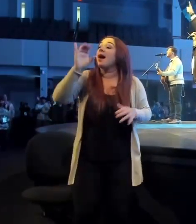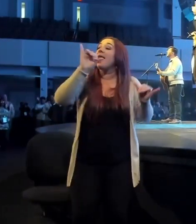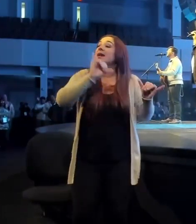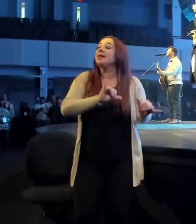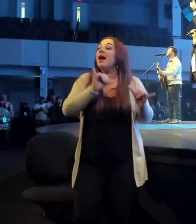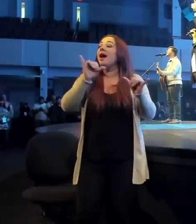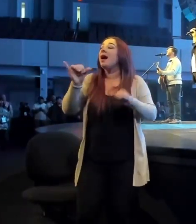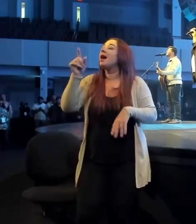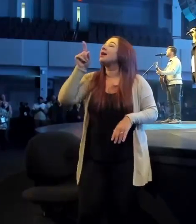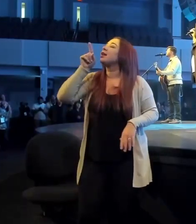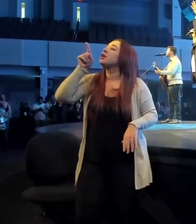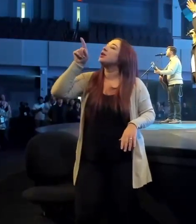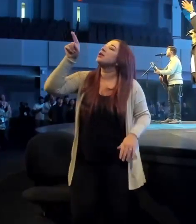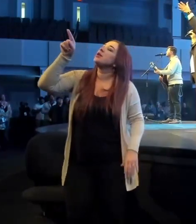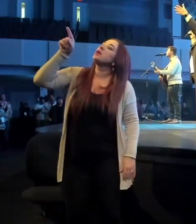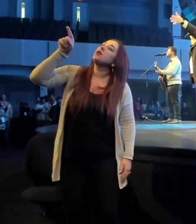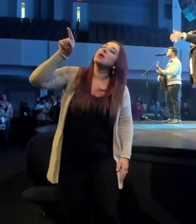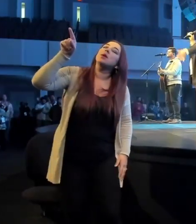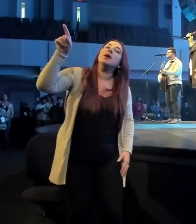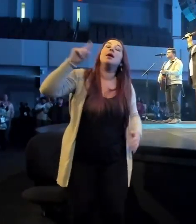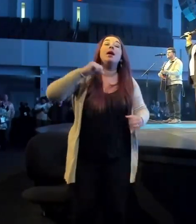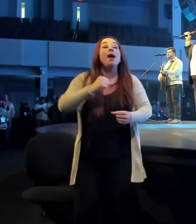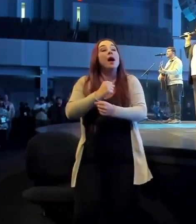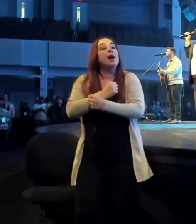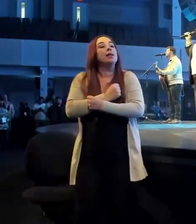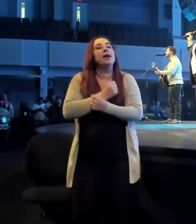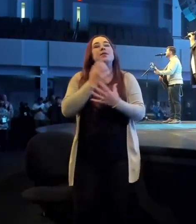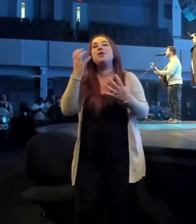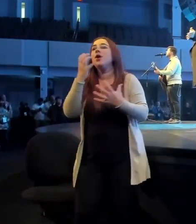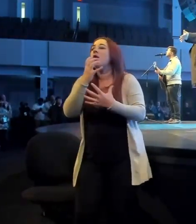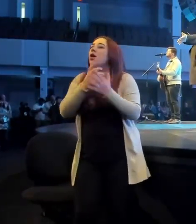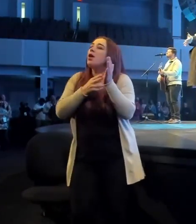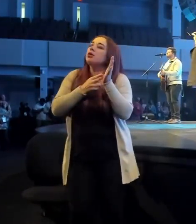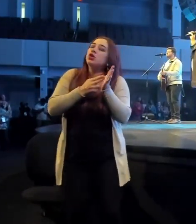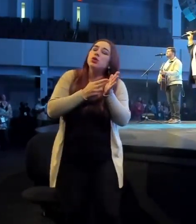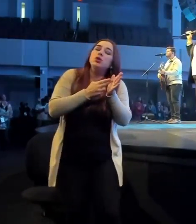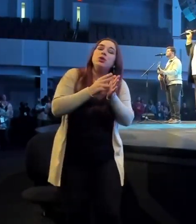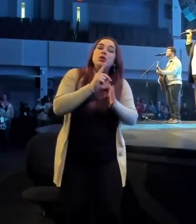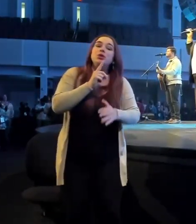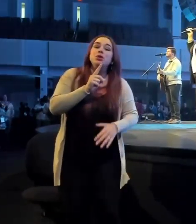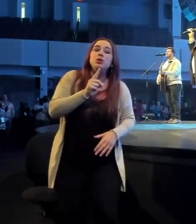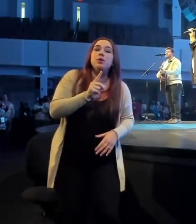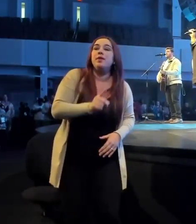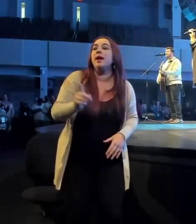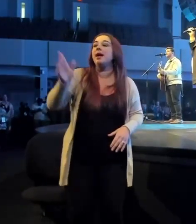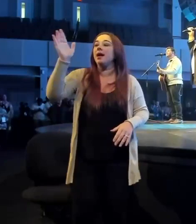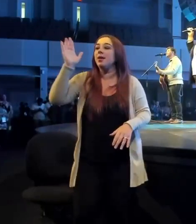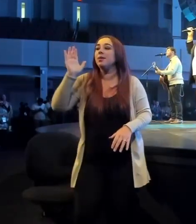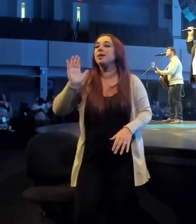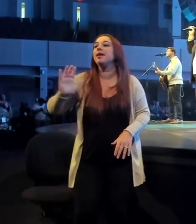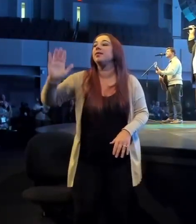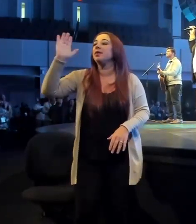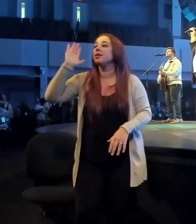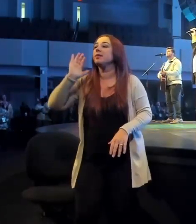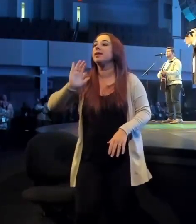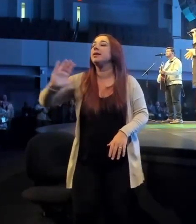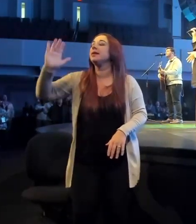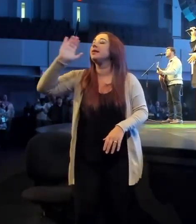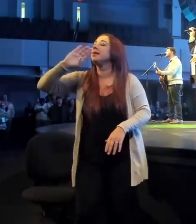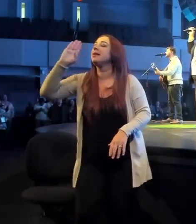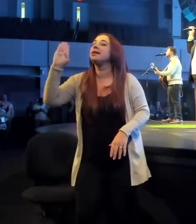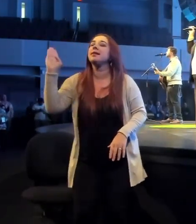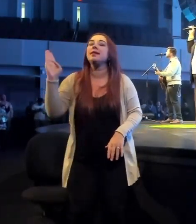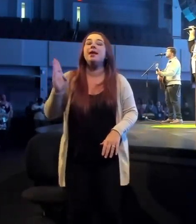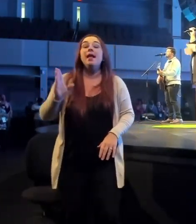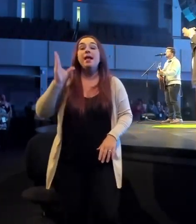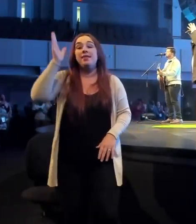a God like you, a love so true. There has never